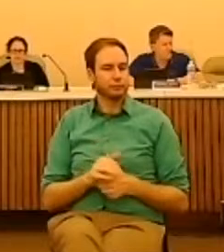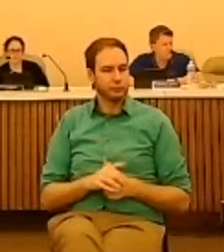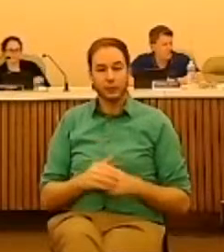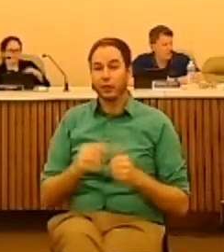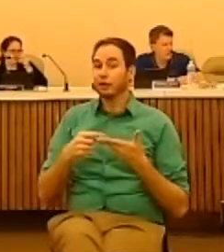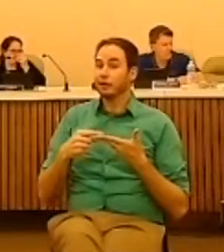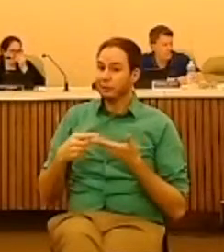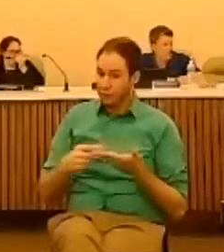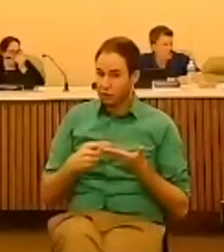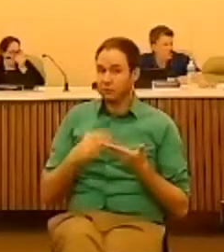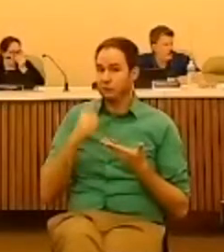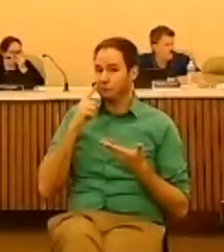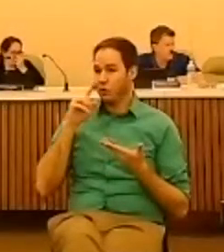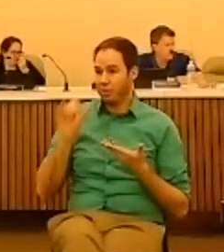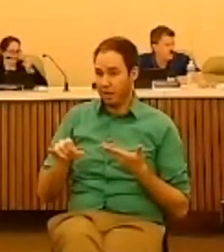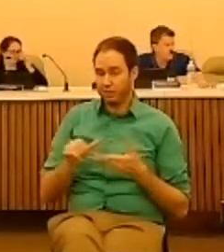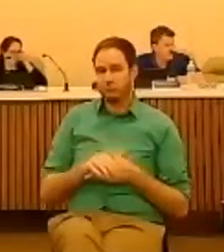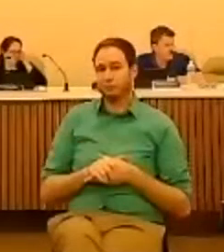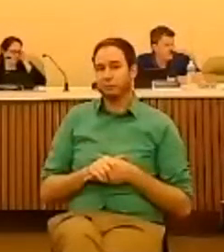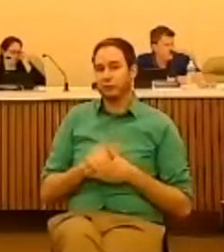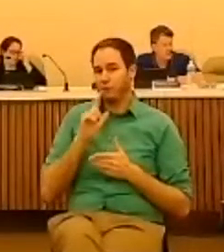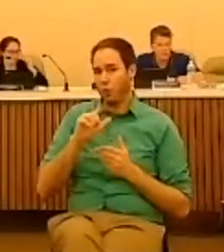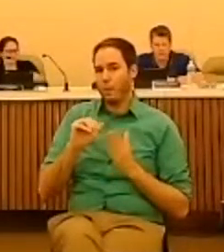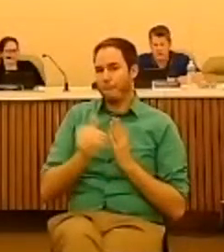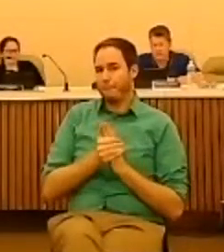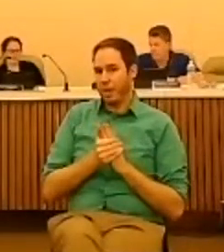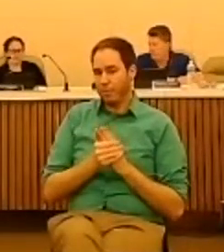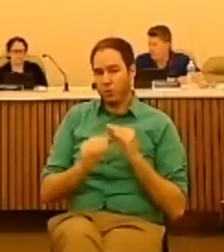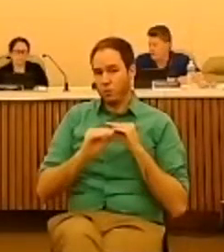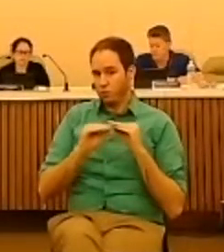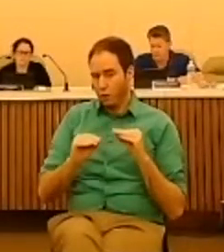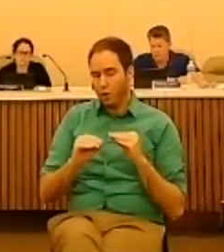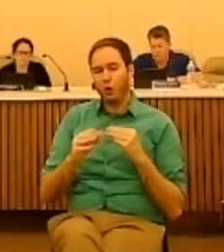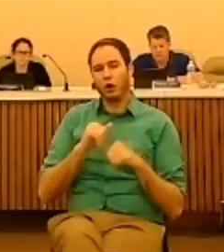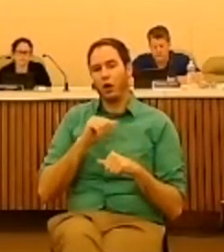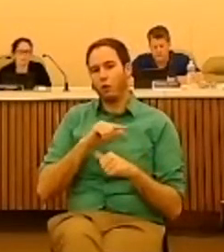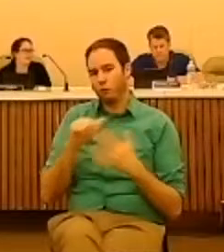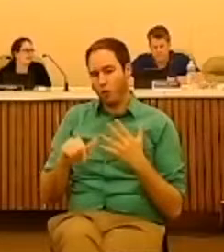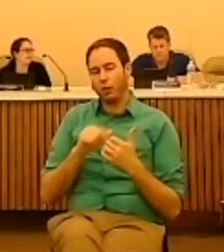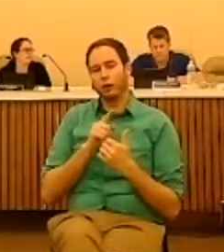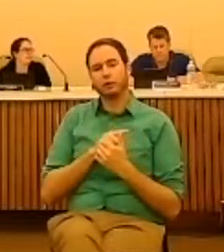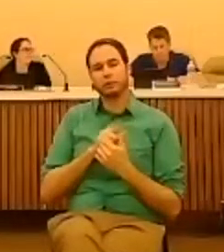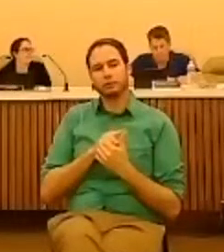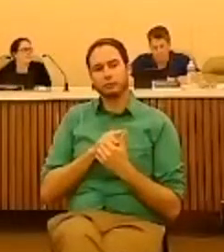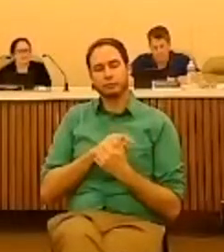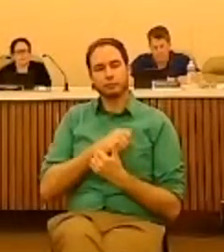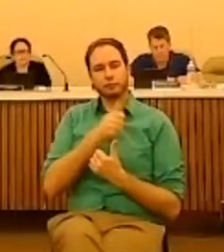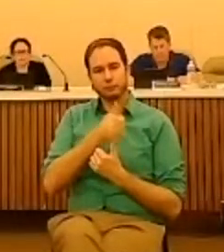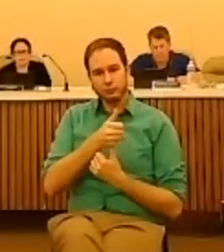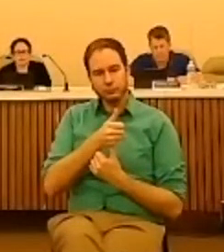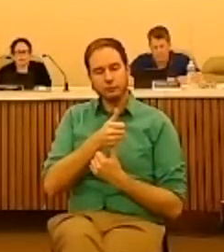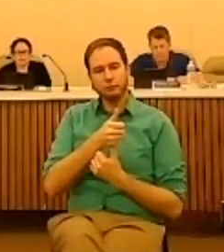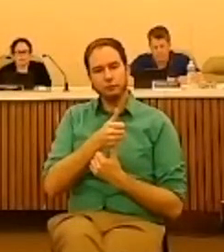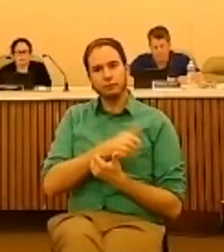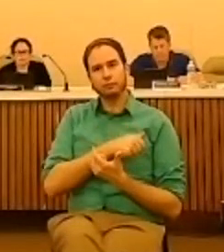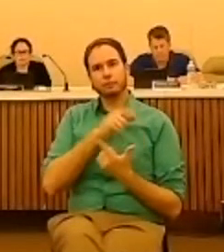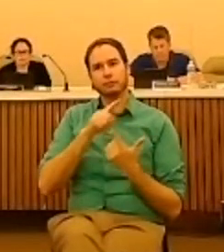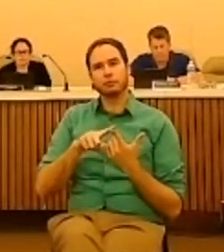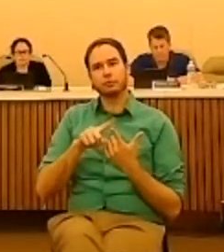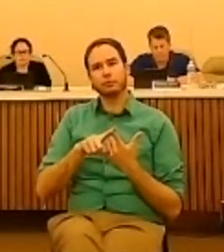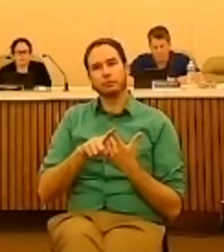Any discussion on the proposed amendment? Hearing none, please call the roll. Councilmember Barley,